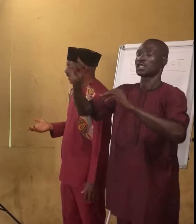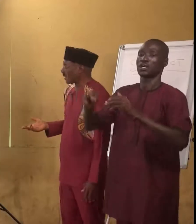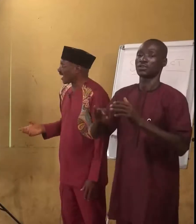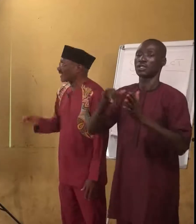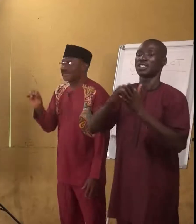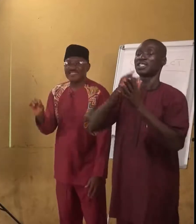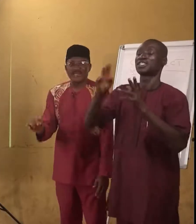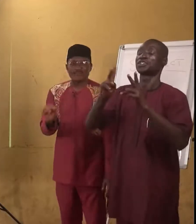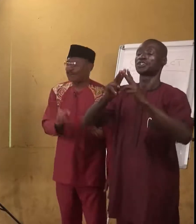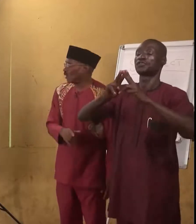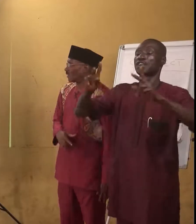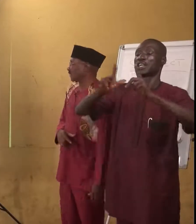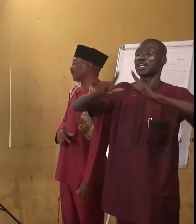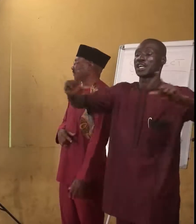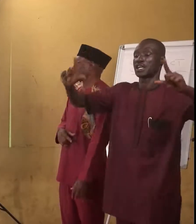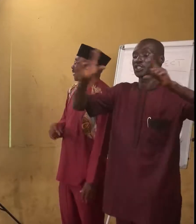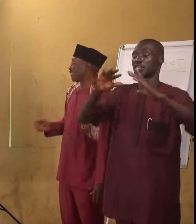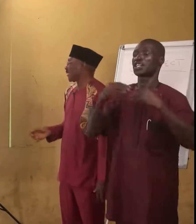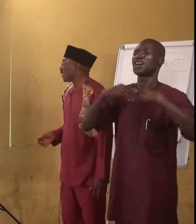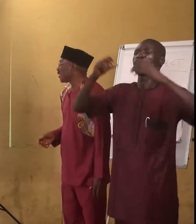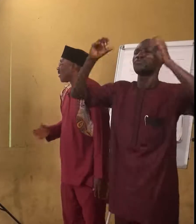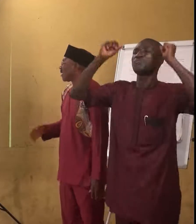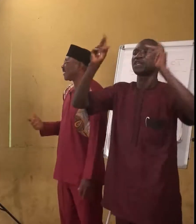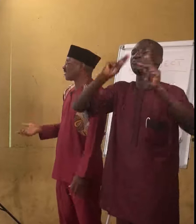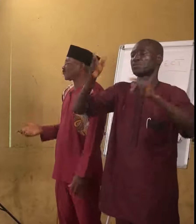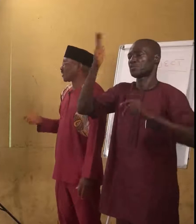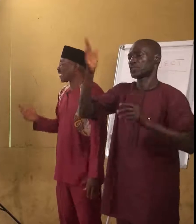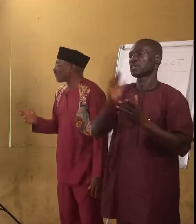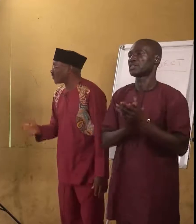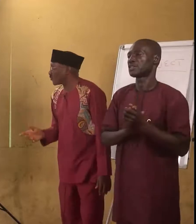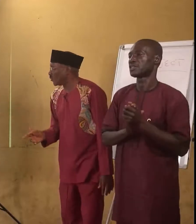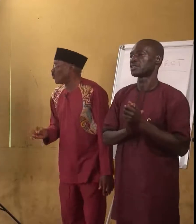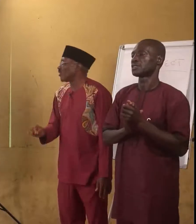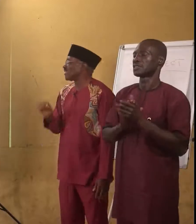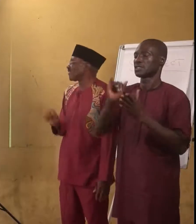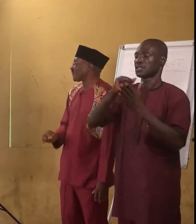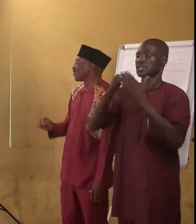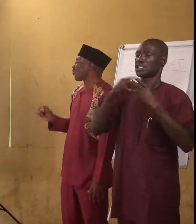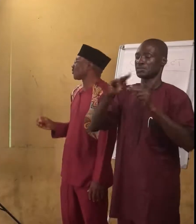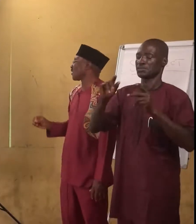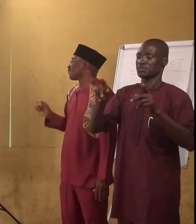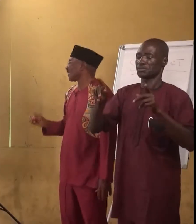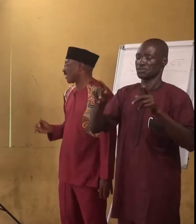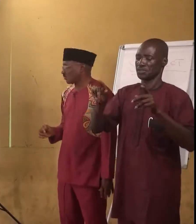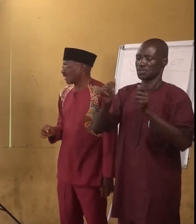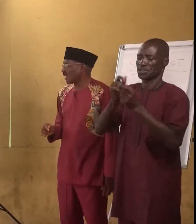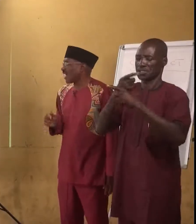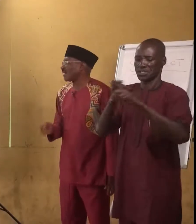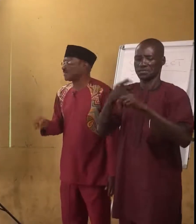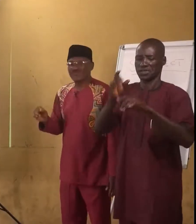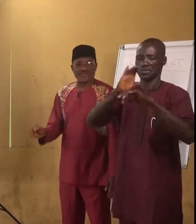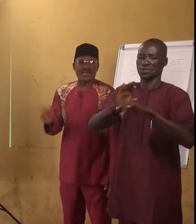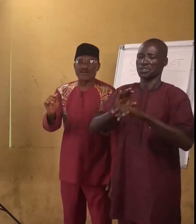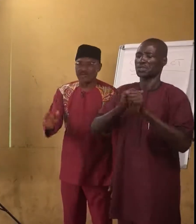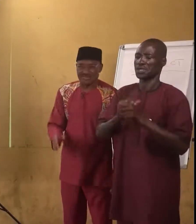large and densely populated area. Urban settlement have people with different cultural background